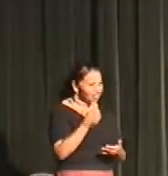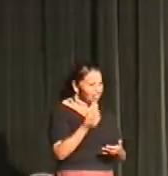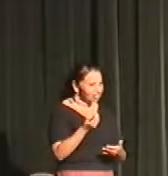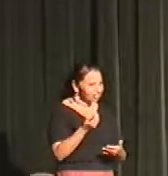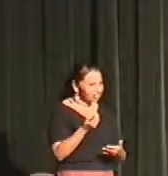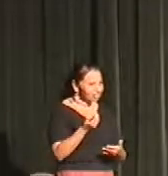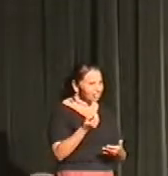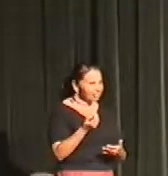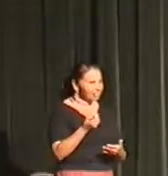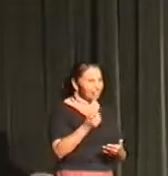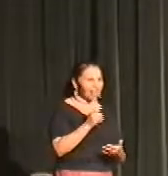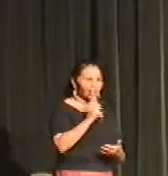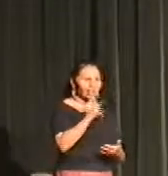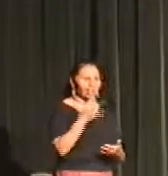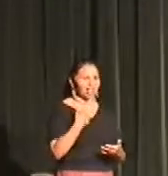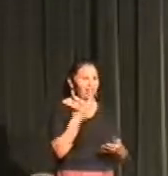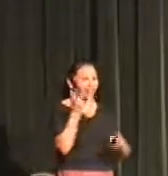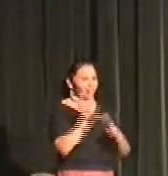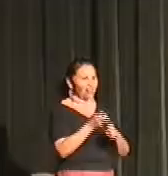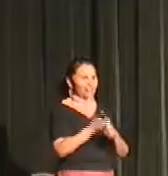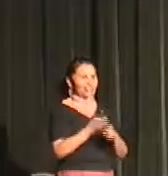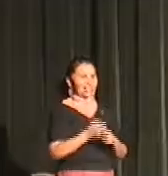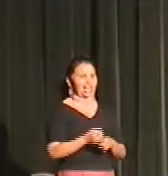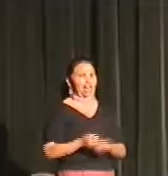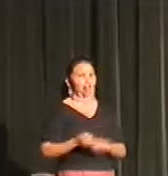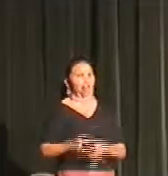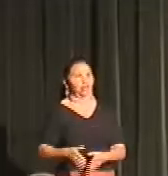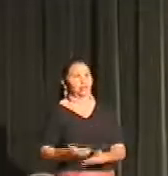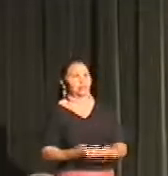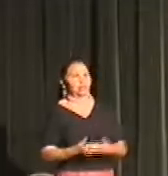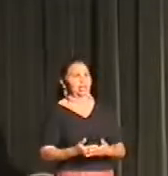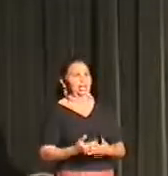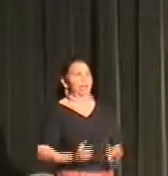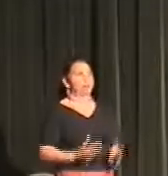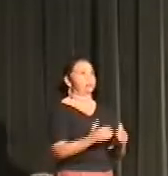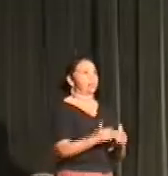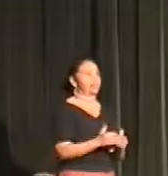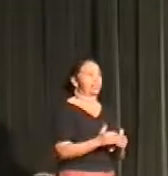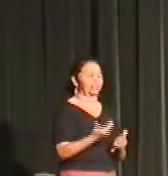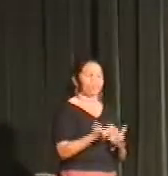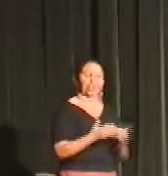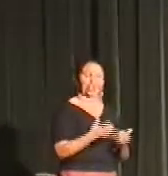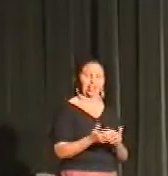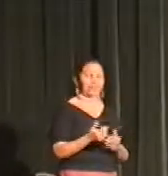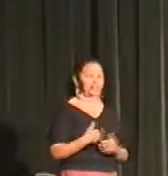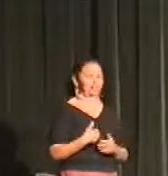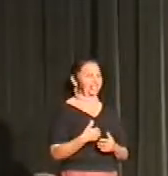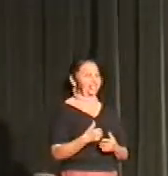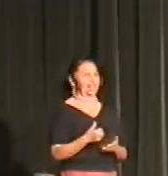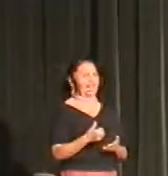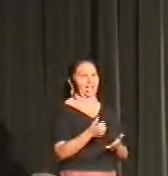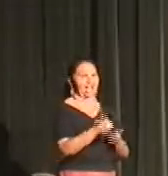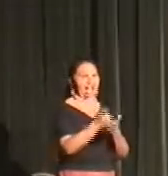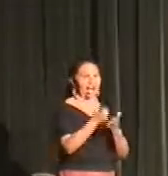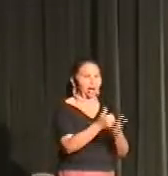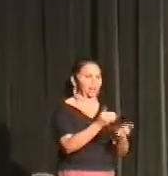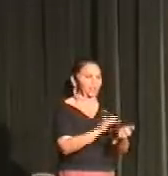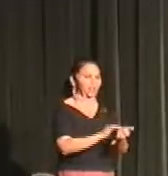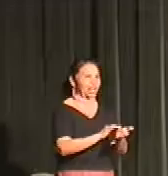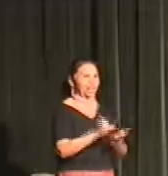And I had a really hard time, you know, with miscarriage and getting pregnant and, you know, whatever. And I had some fertility help and, you know, just this thing. And